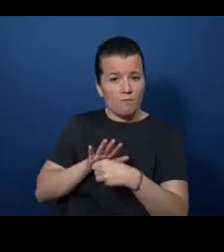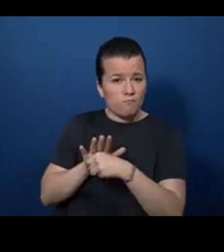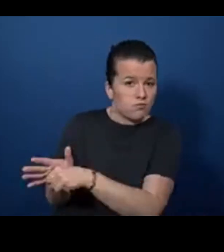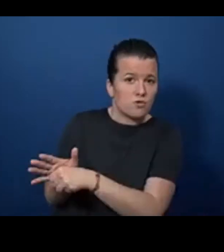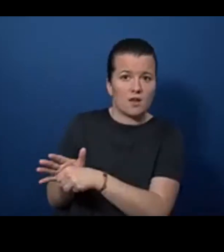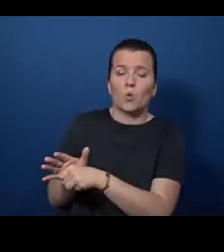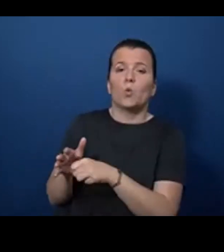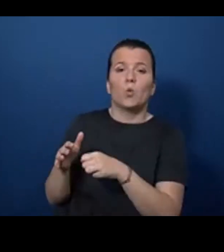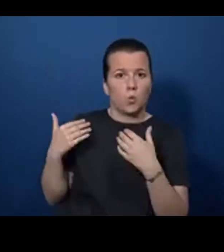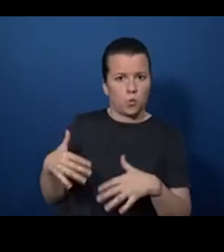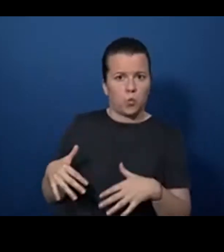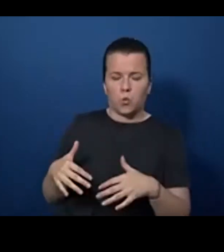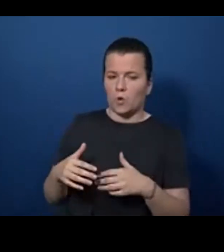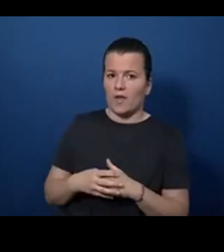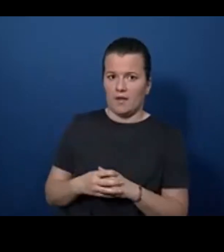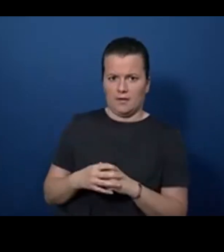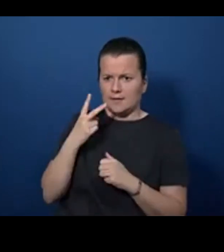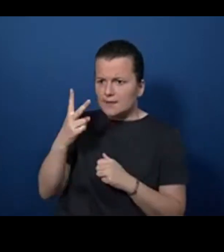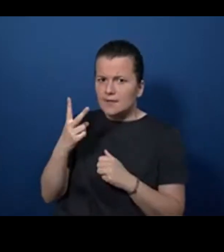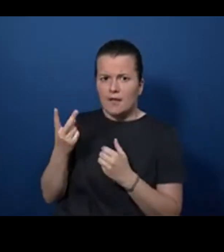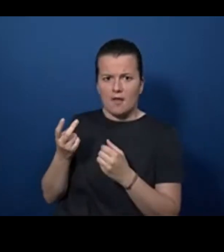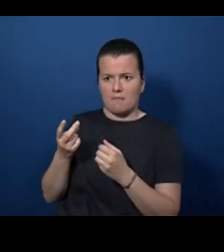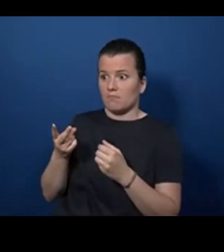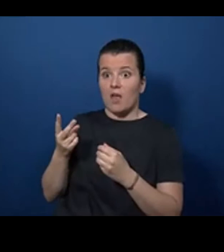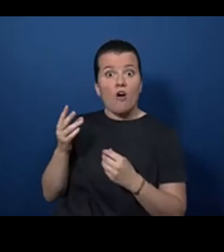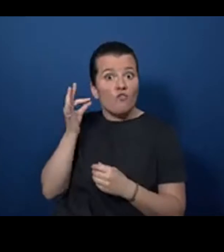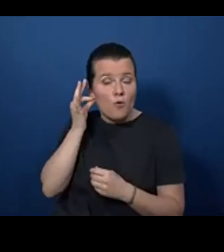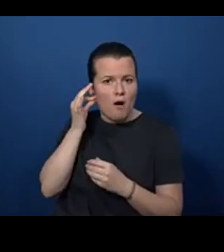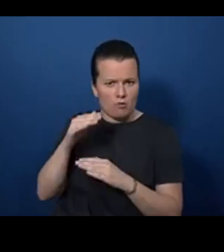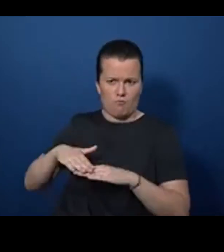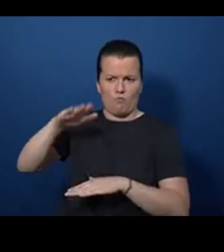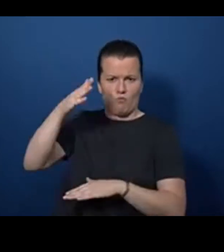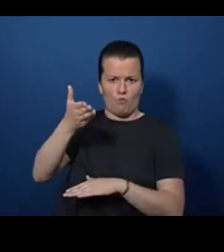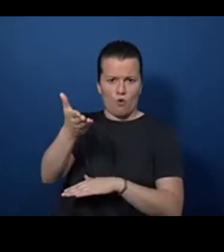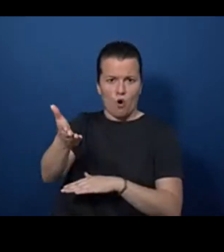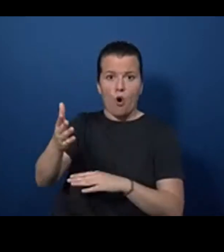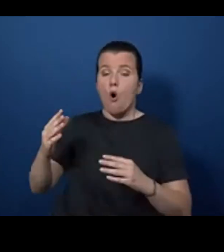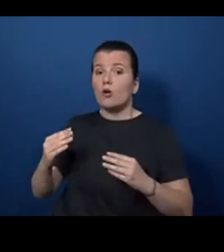increases when we look at young women or teenagers who are living with handicaps.